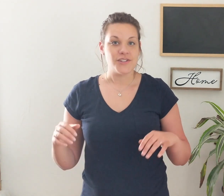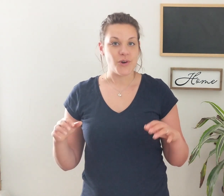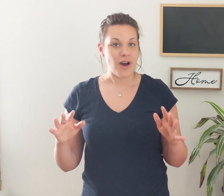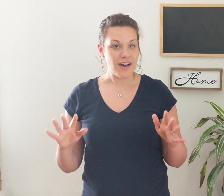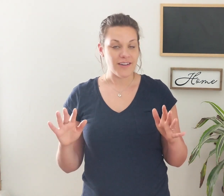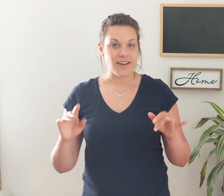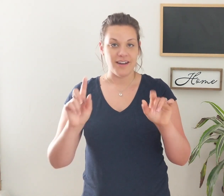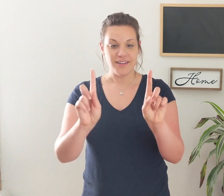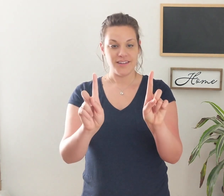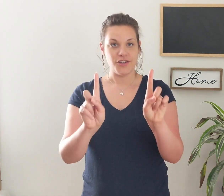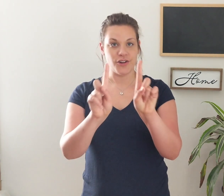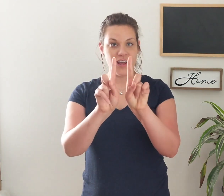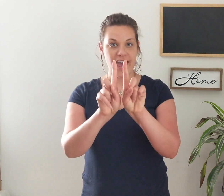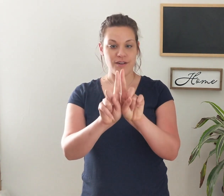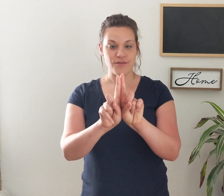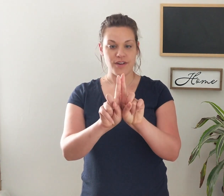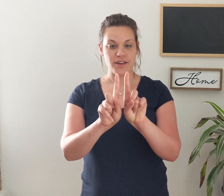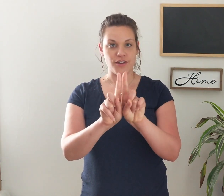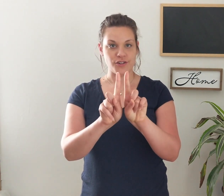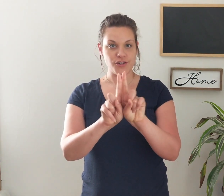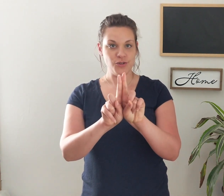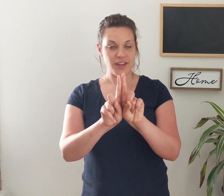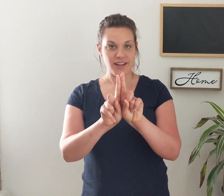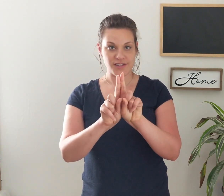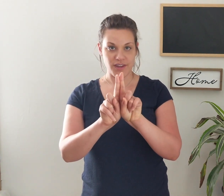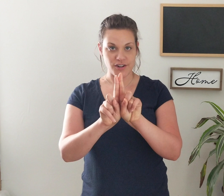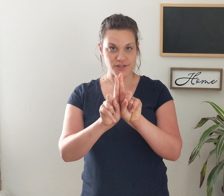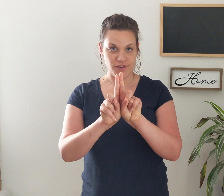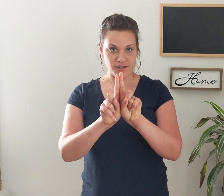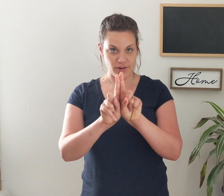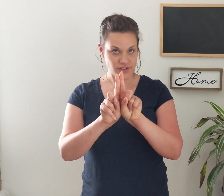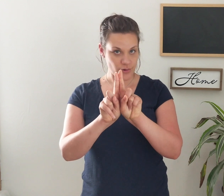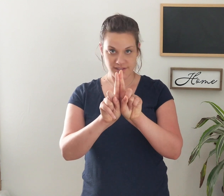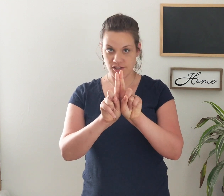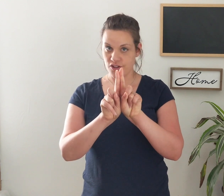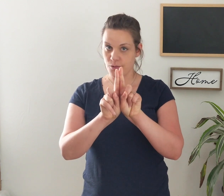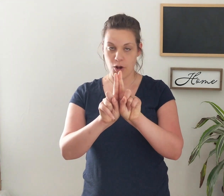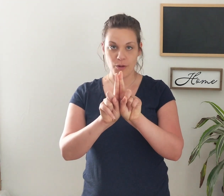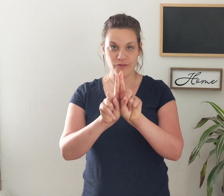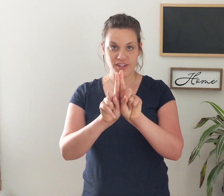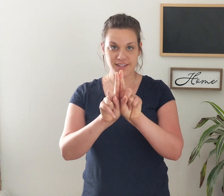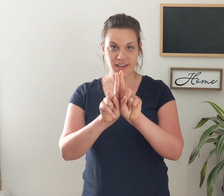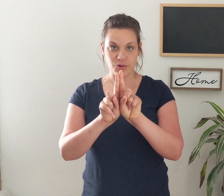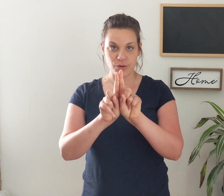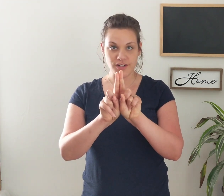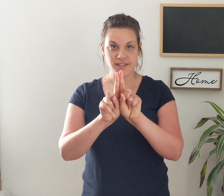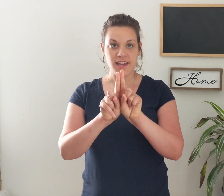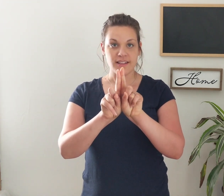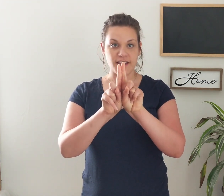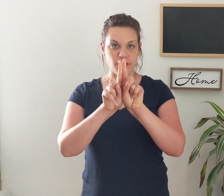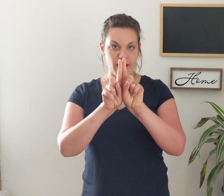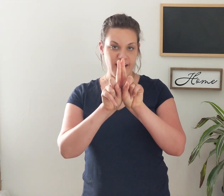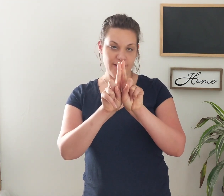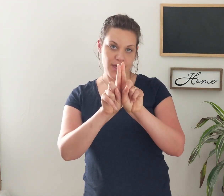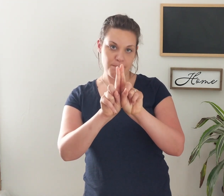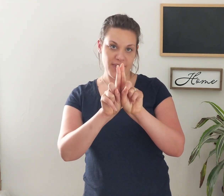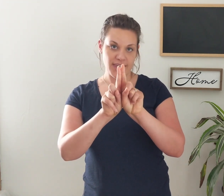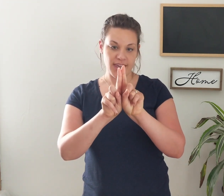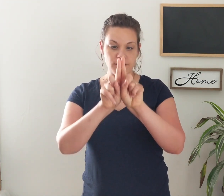So Hanukkah, you're going to have your two index fingers face right towards each other, palm facing outwards, like you're going to have that big candle,